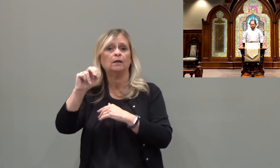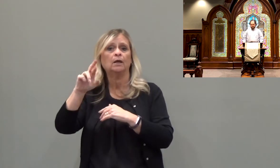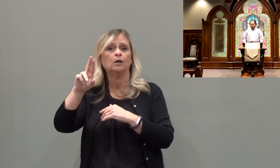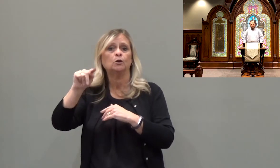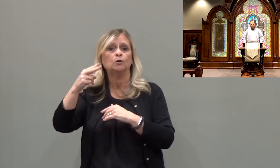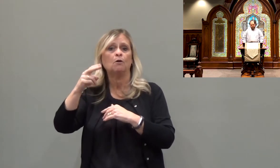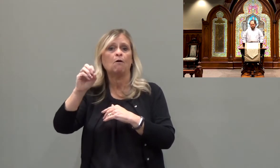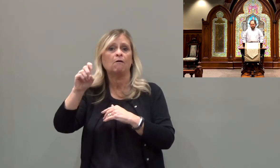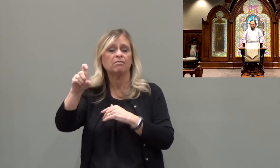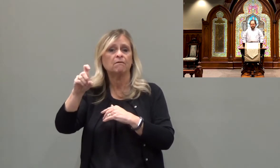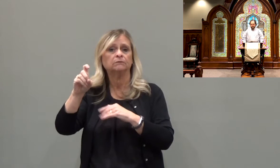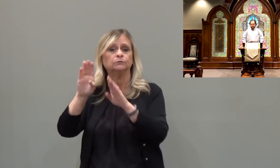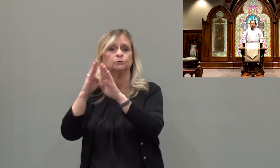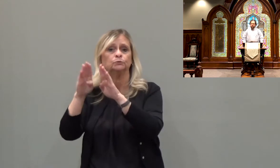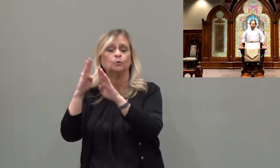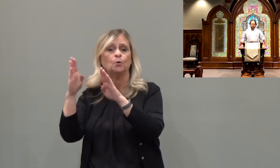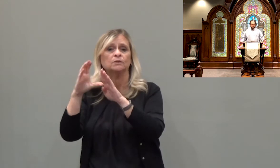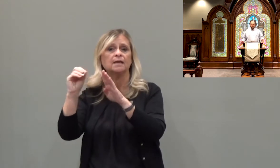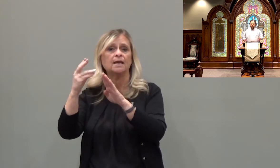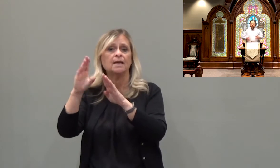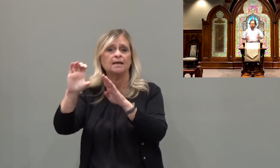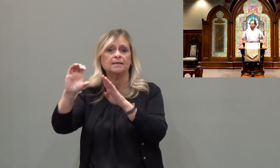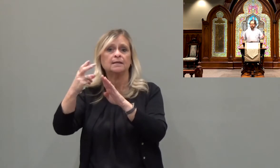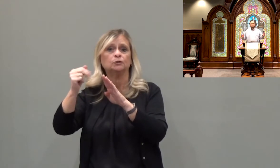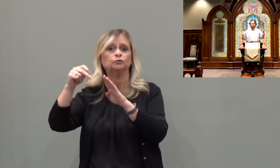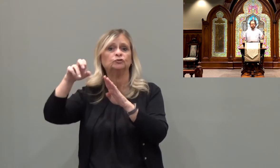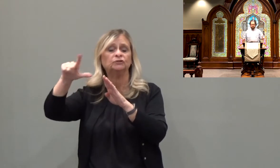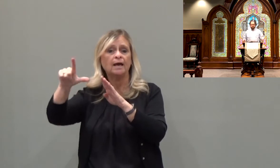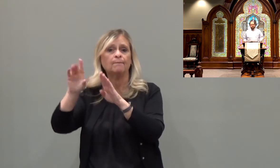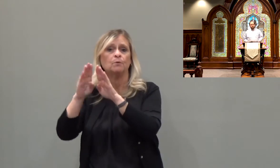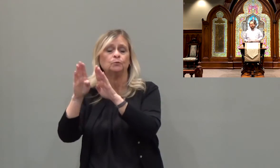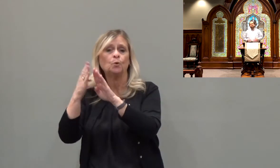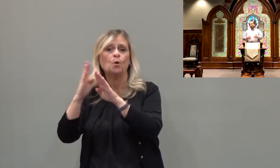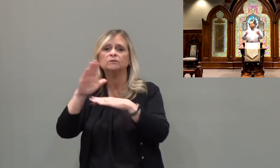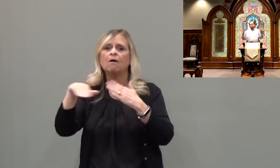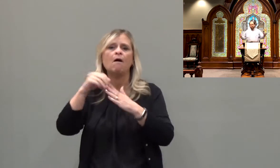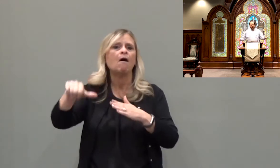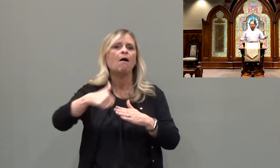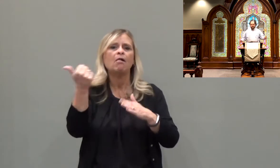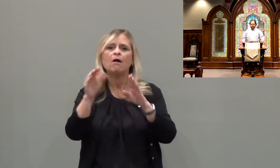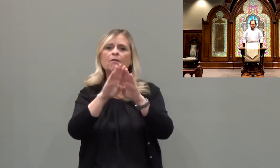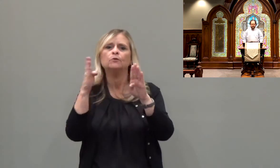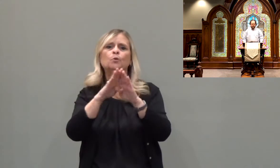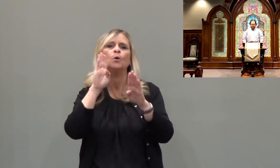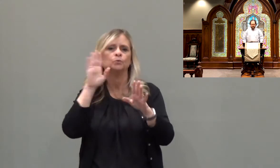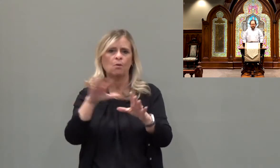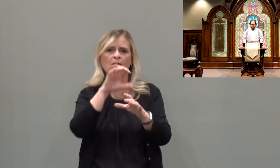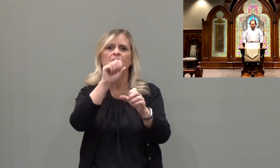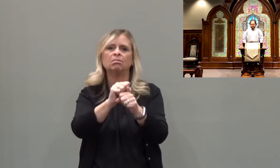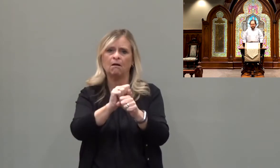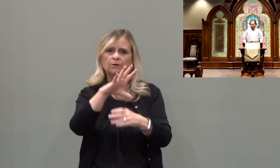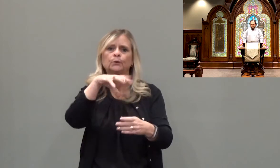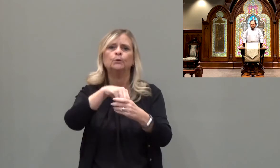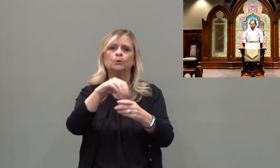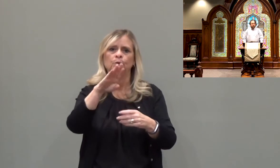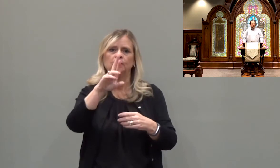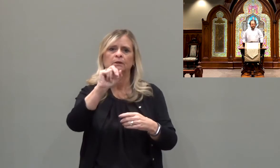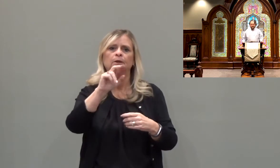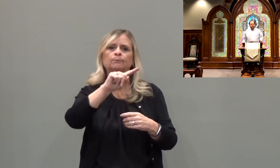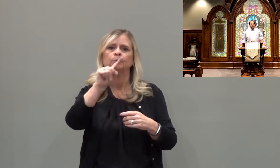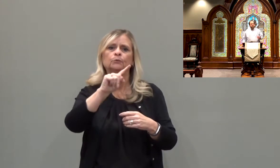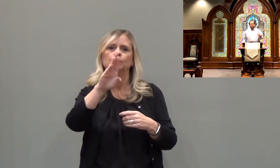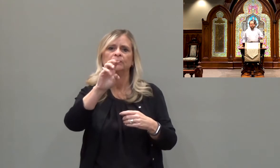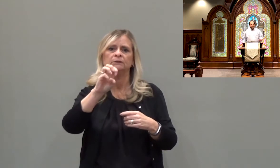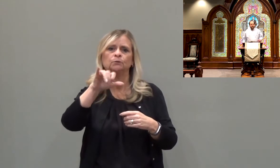the portico and the chapel. All the other doors, including the breezeway and the children's wing, will be locked next Sunday. We